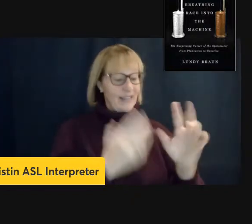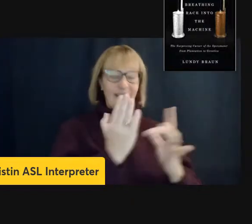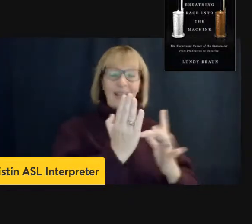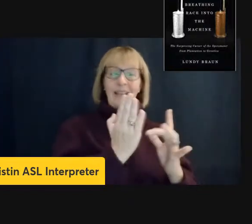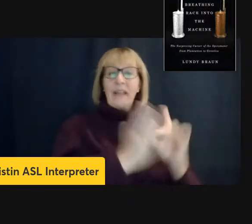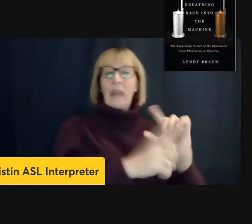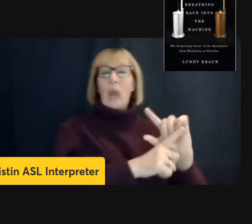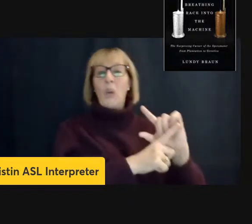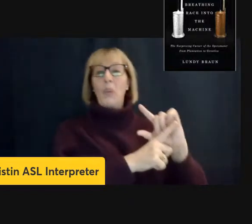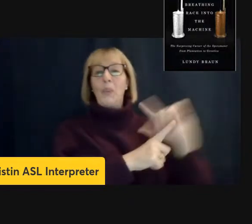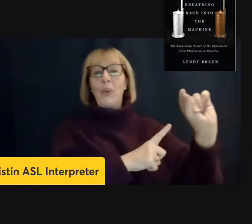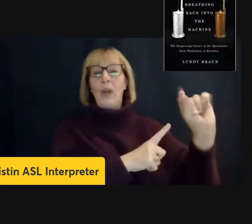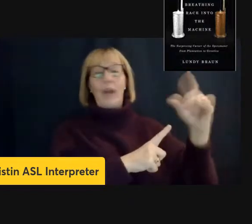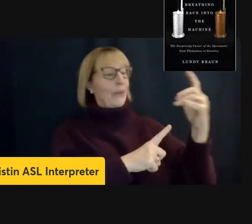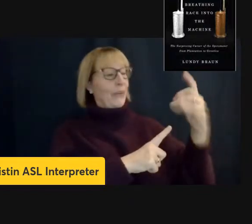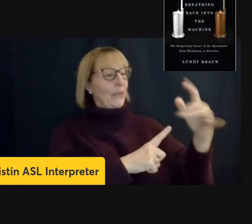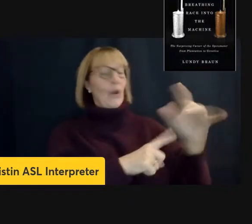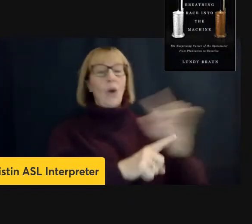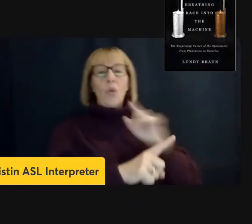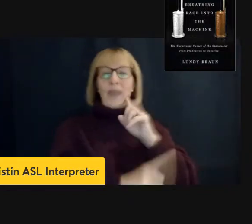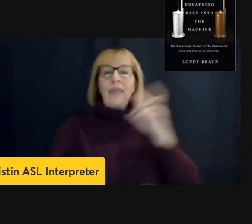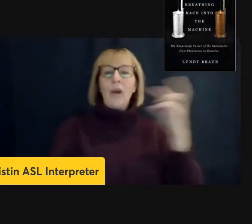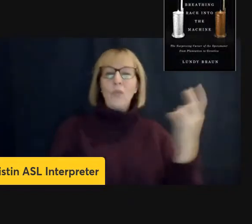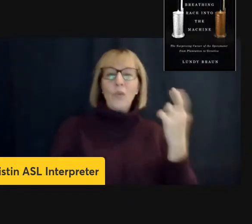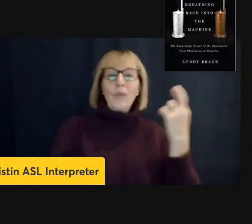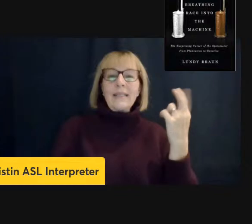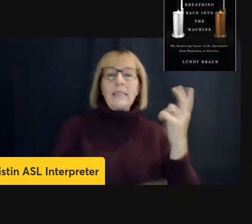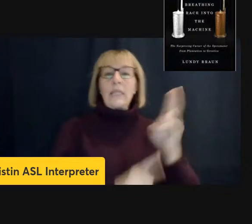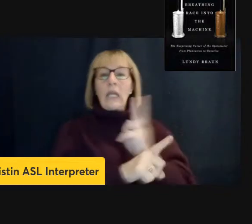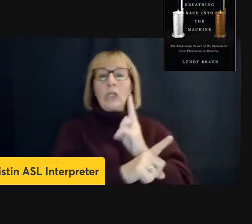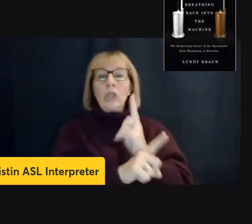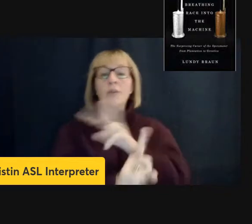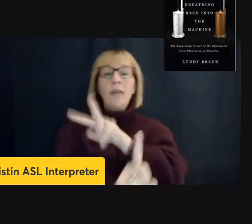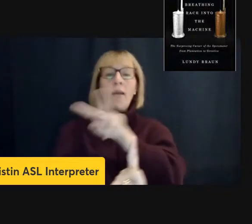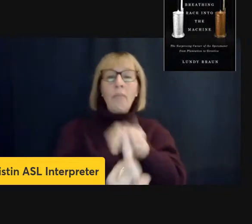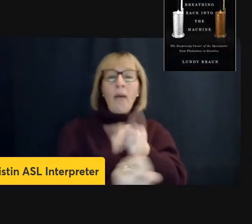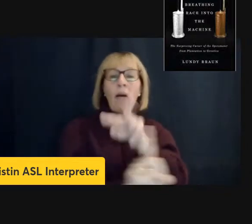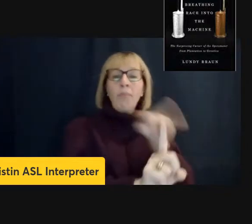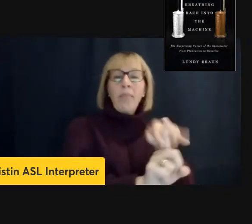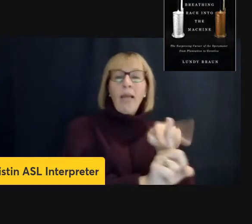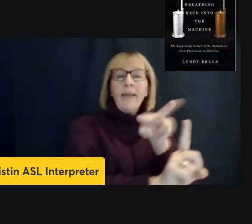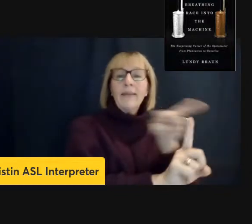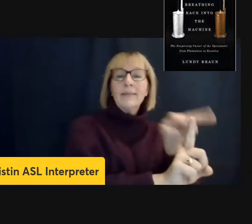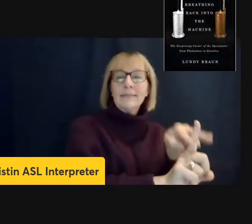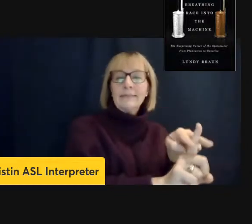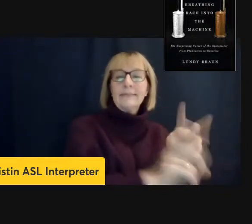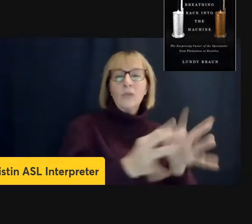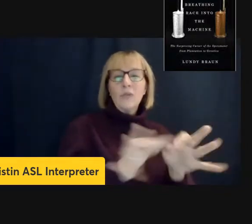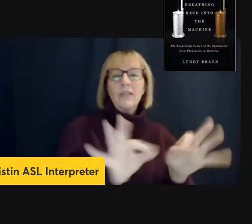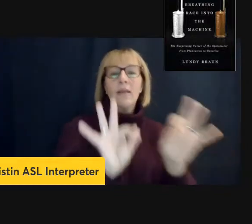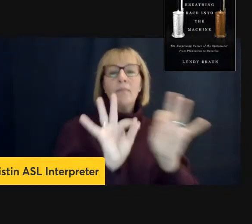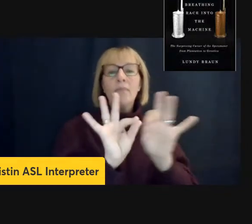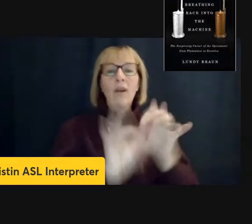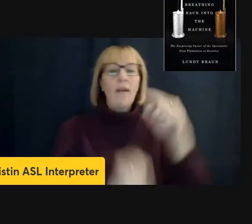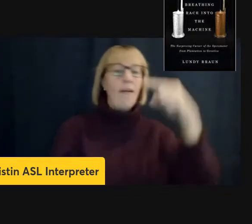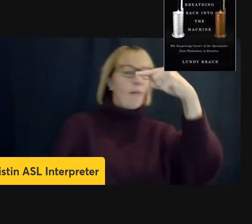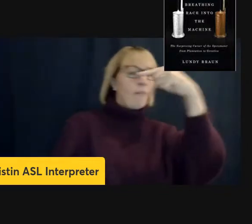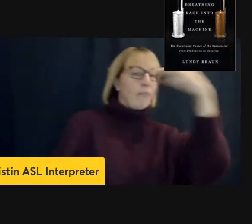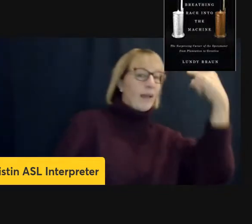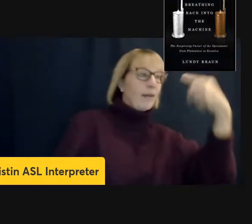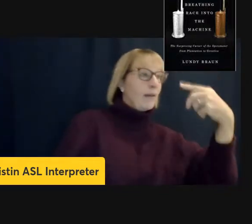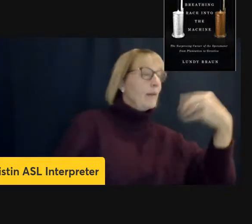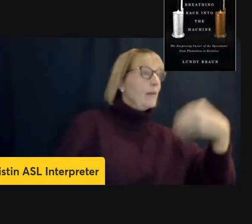instrument with many applications, and the idea of innate difference in lung capacity between Black people and white